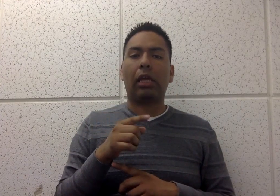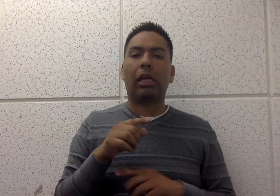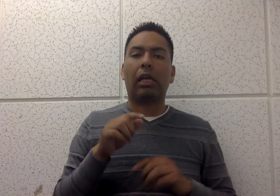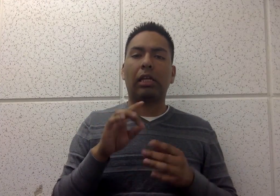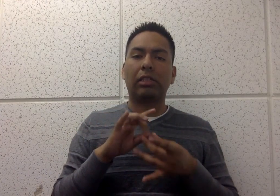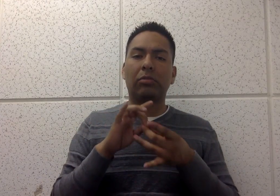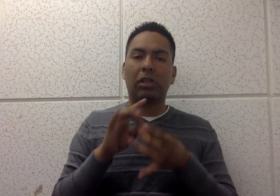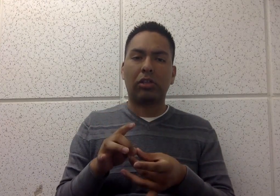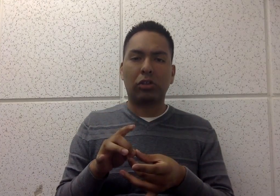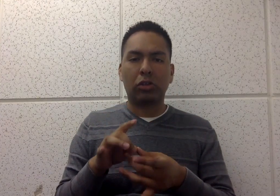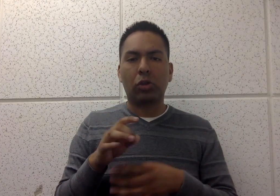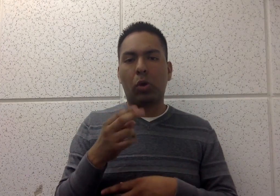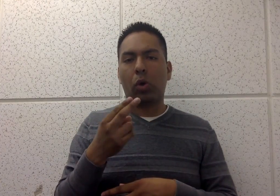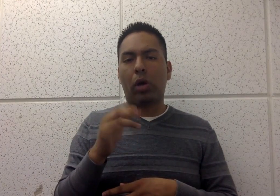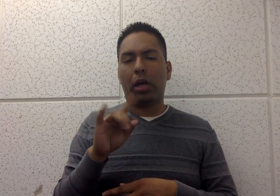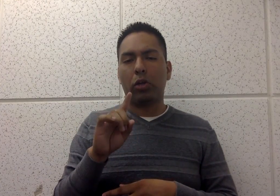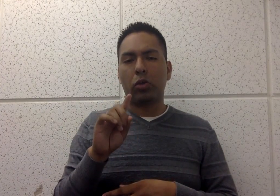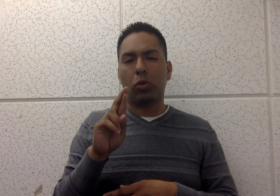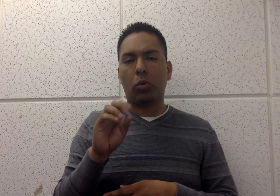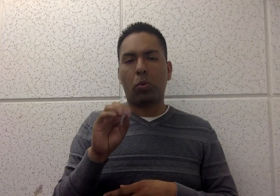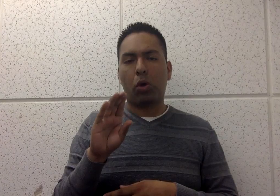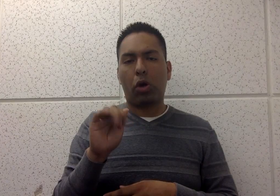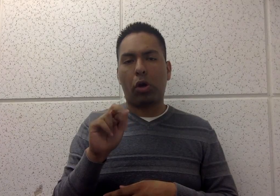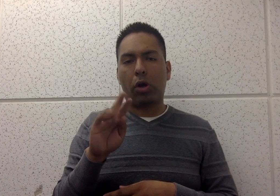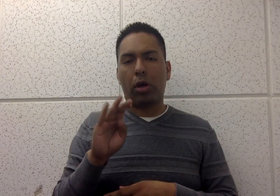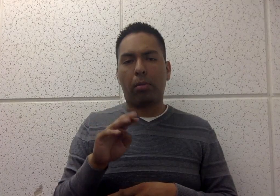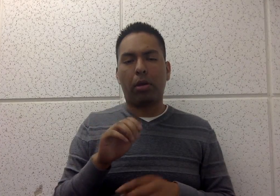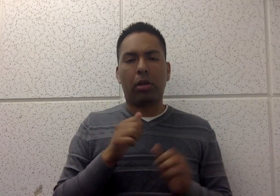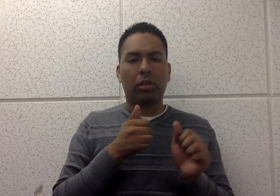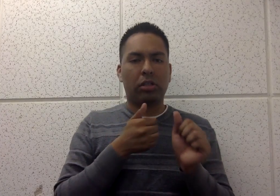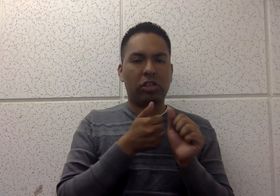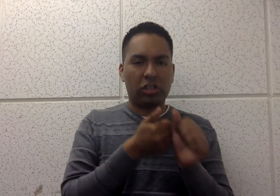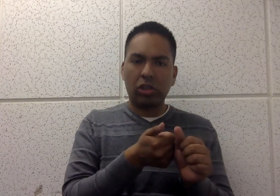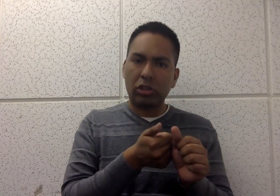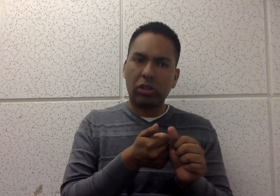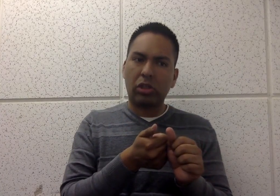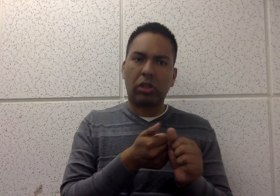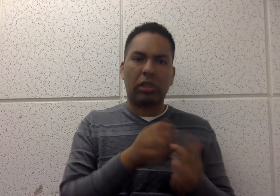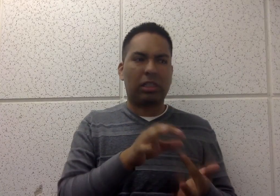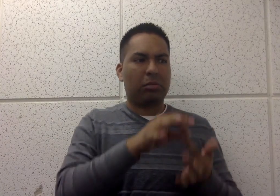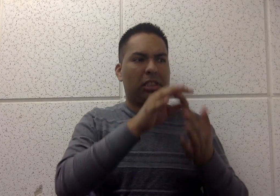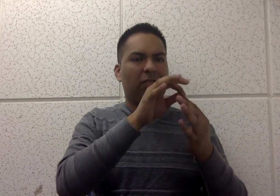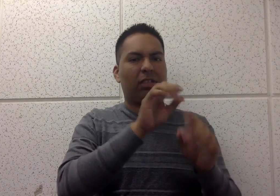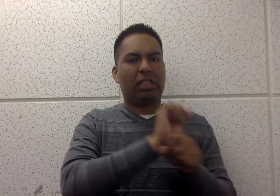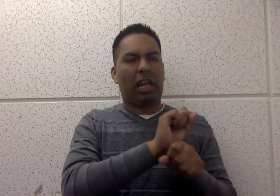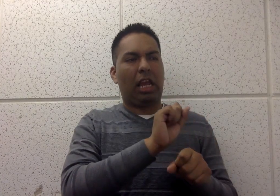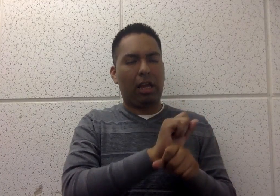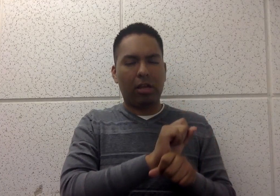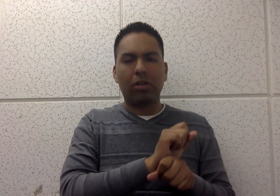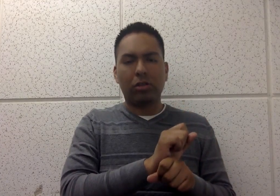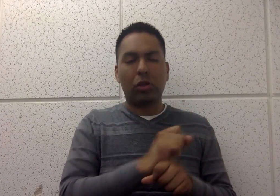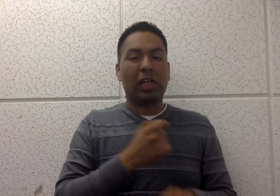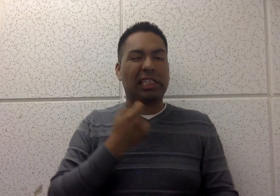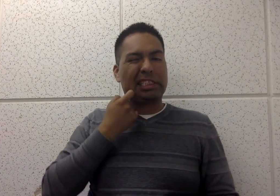antennal contacts to somehow keep track of the rate at which they're meeting ants of certain tasks. And we've just recently demonstrated